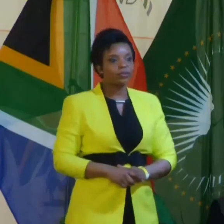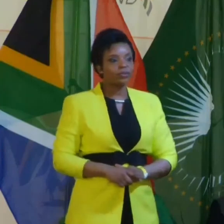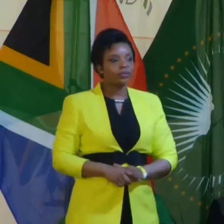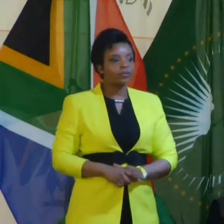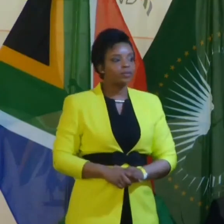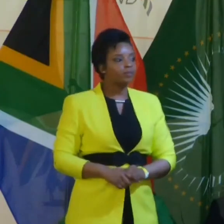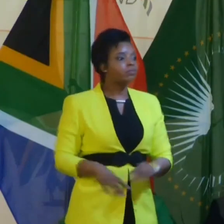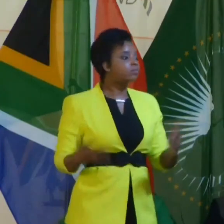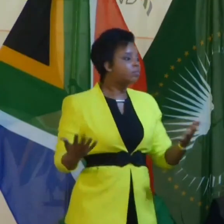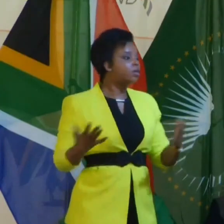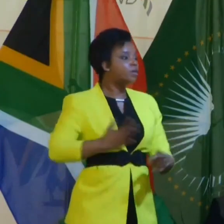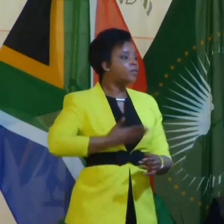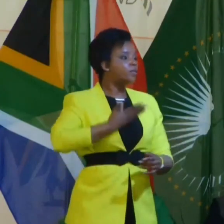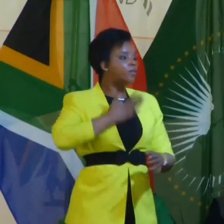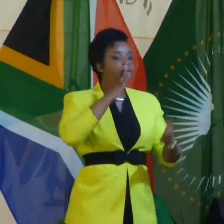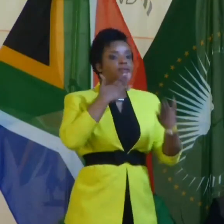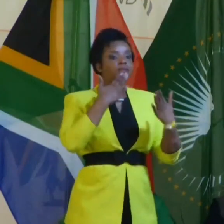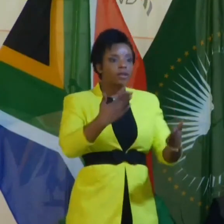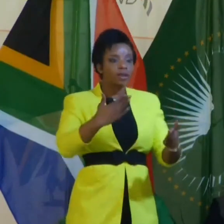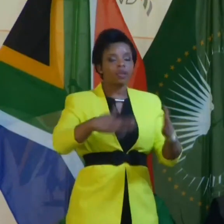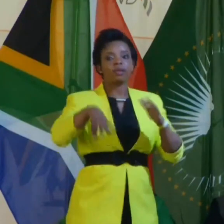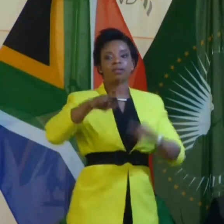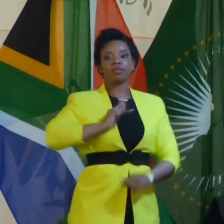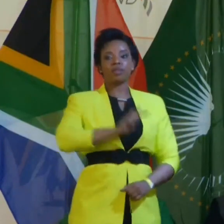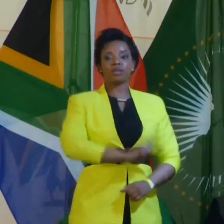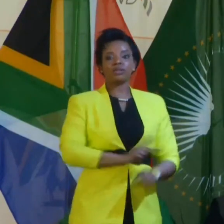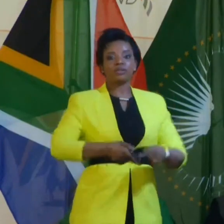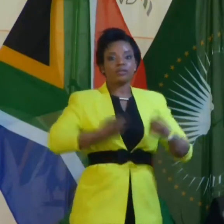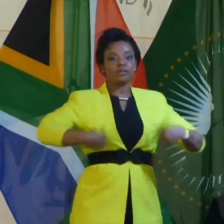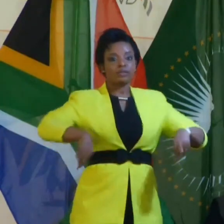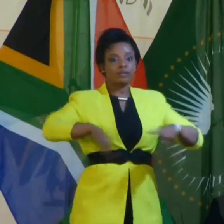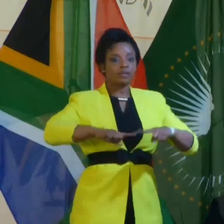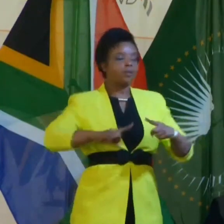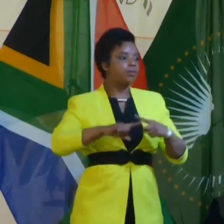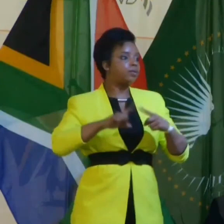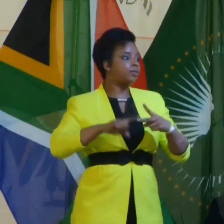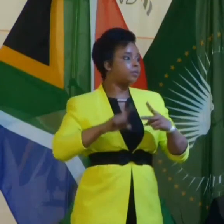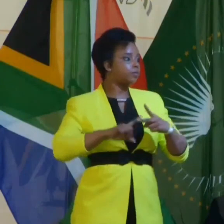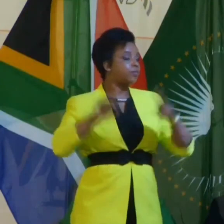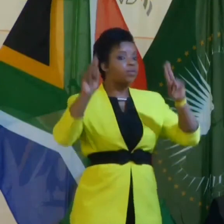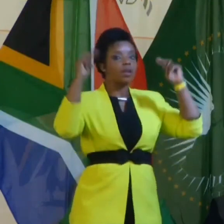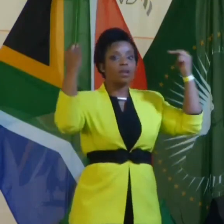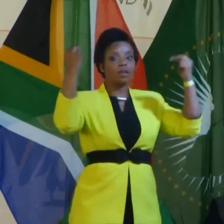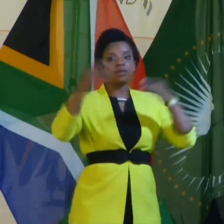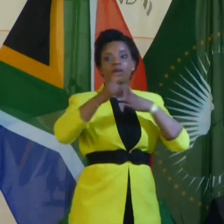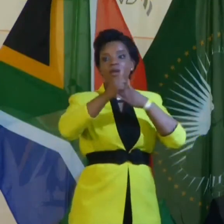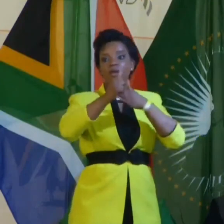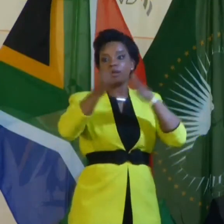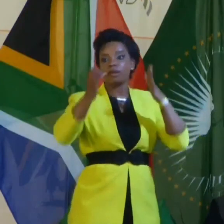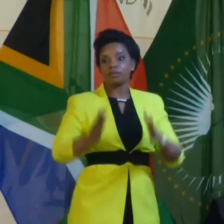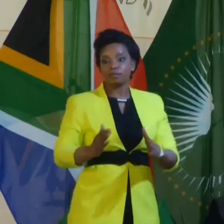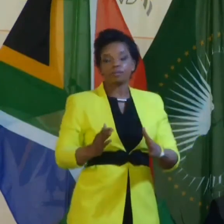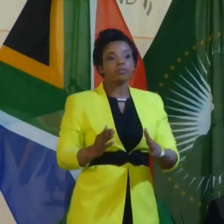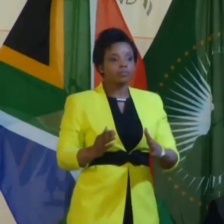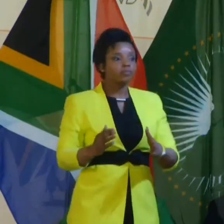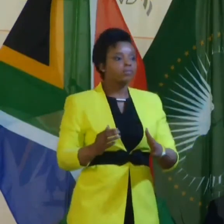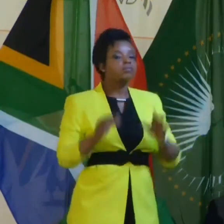And we want to thank our president and the national leadership and those that were responsible for this